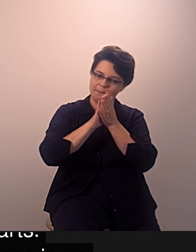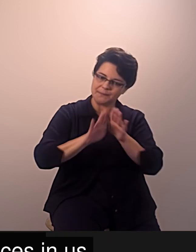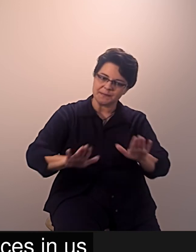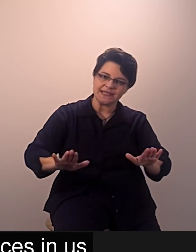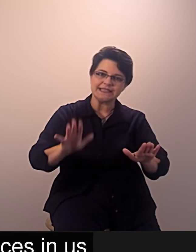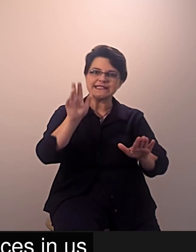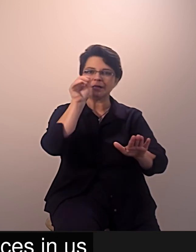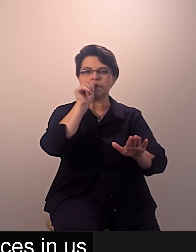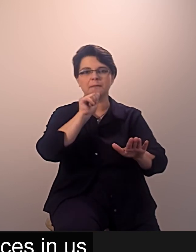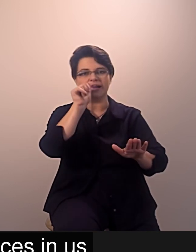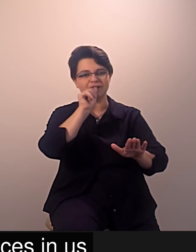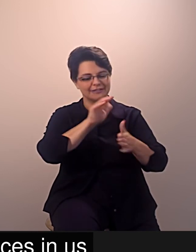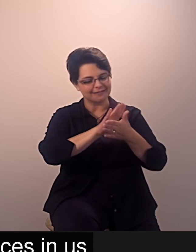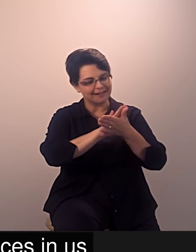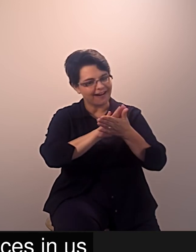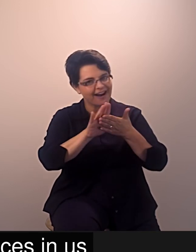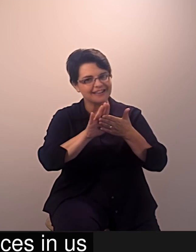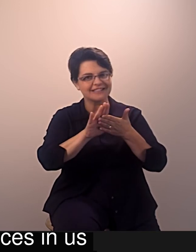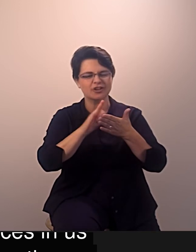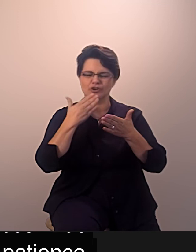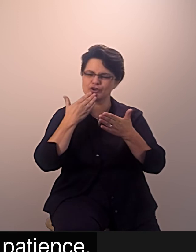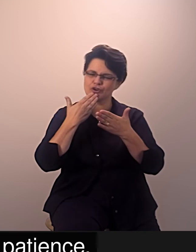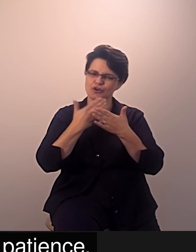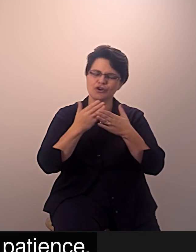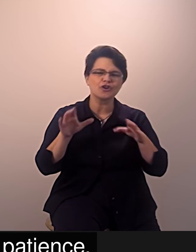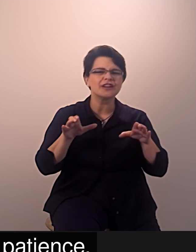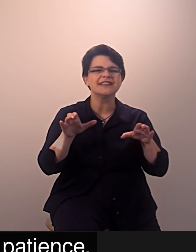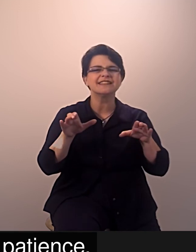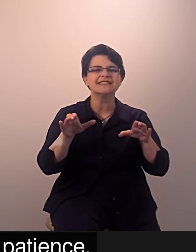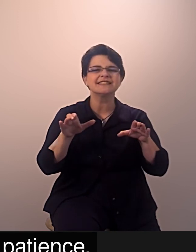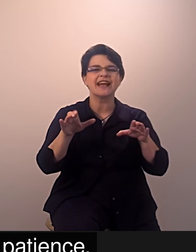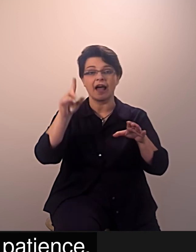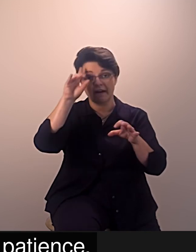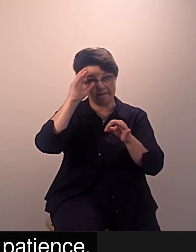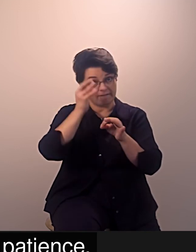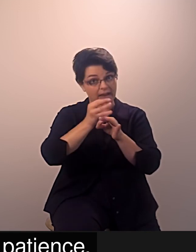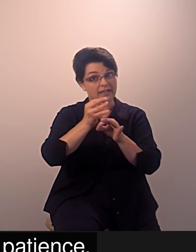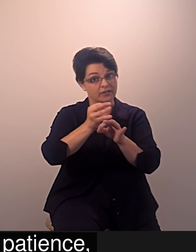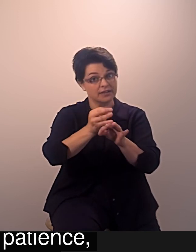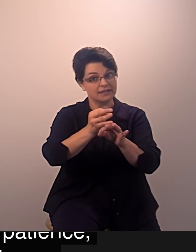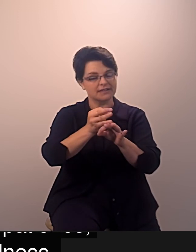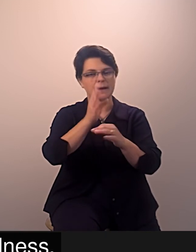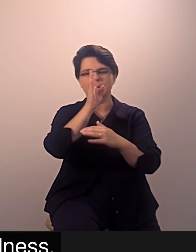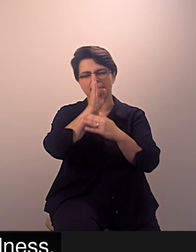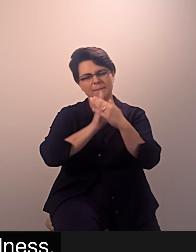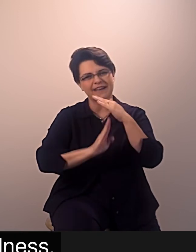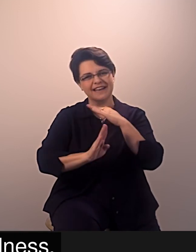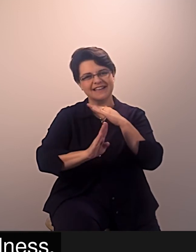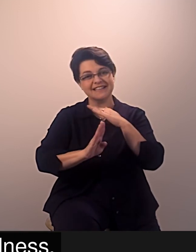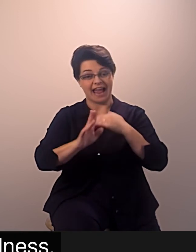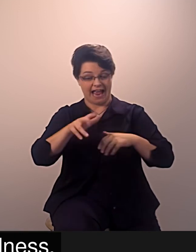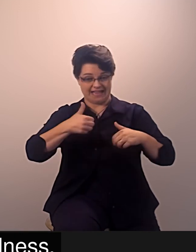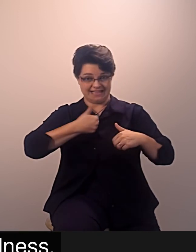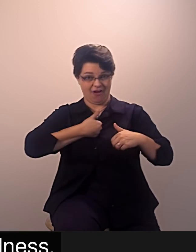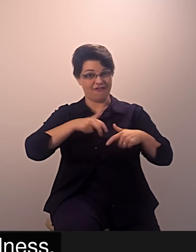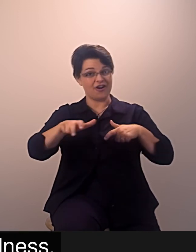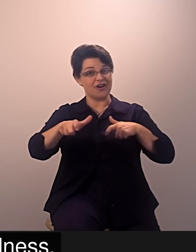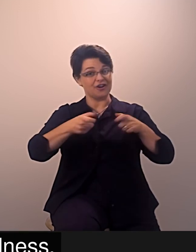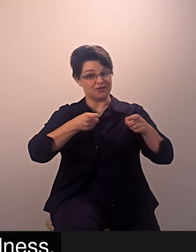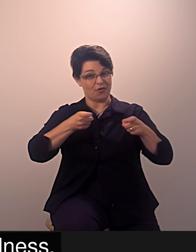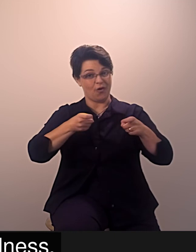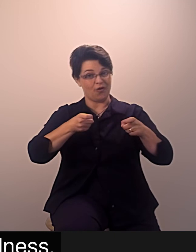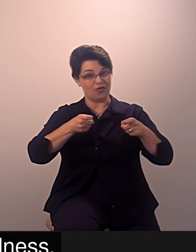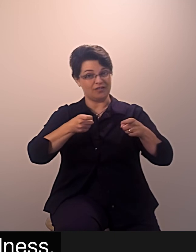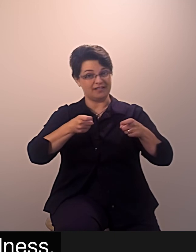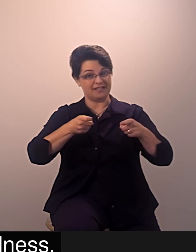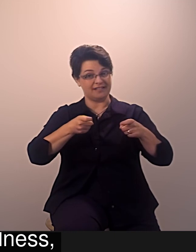patience, kindness, goodness, faithfulness, meekness, and self-control in